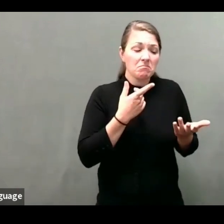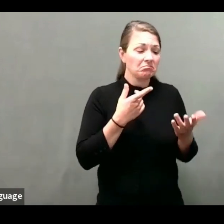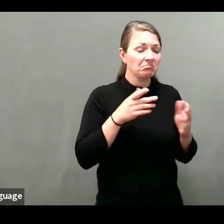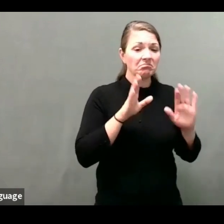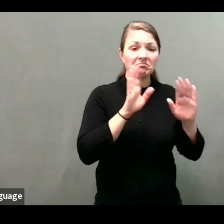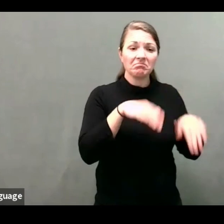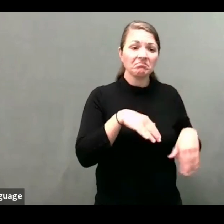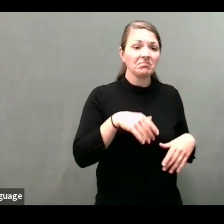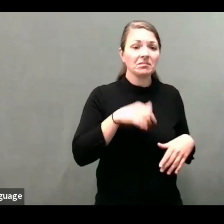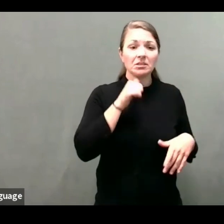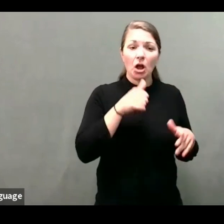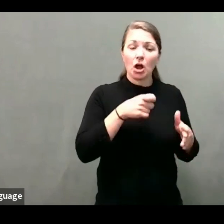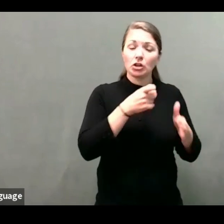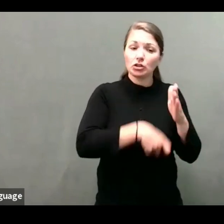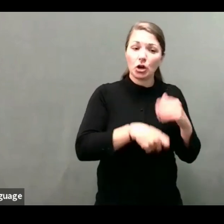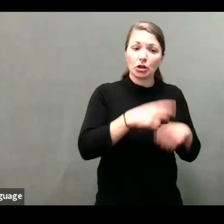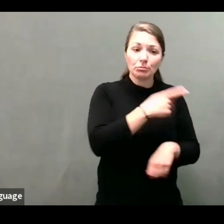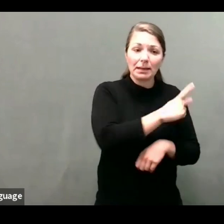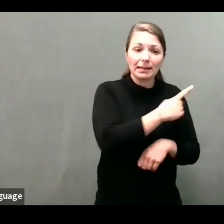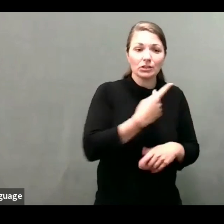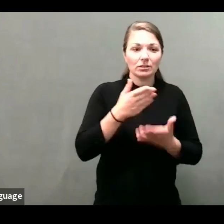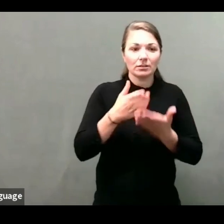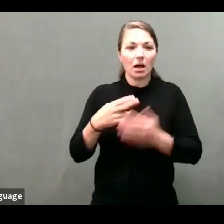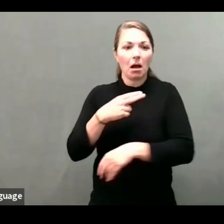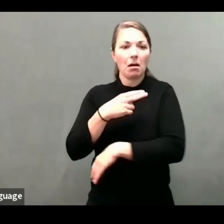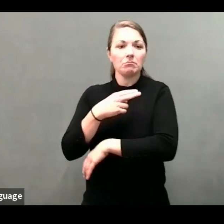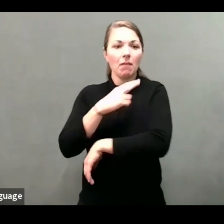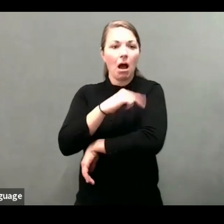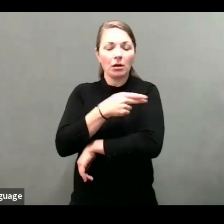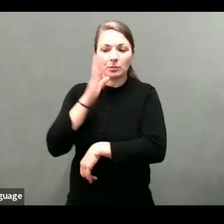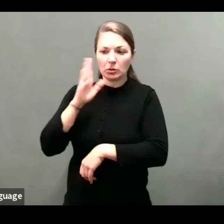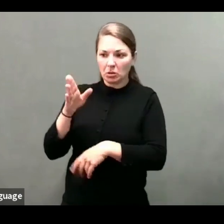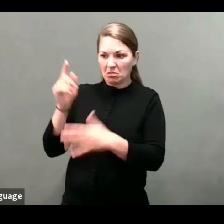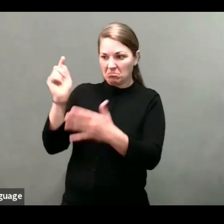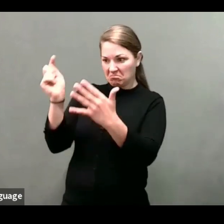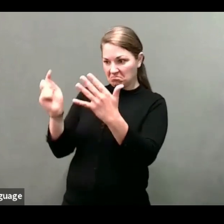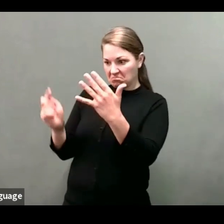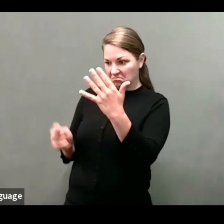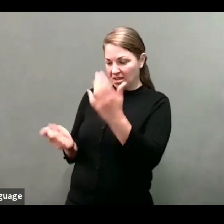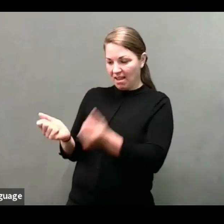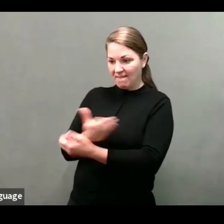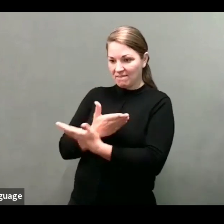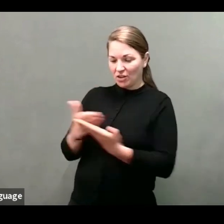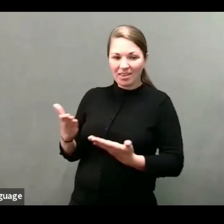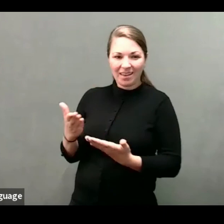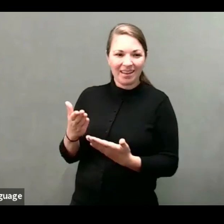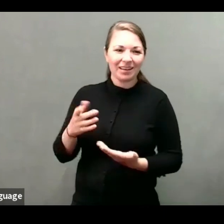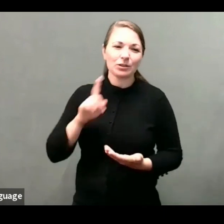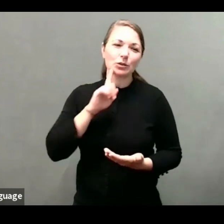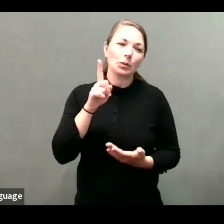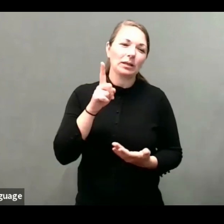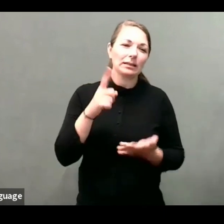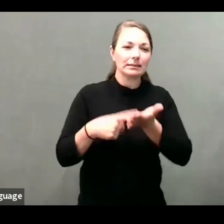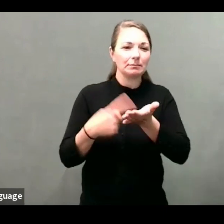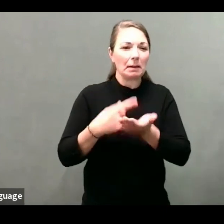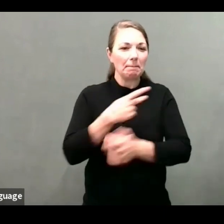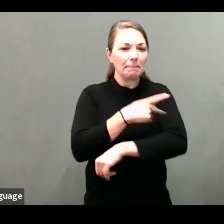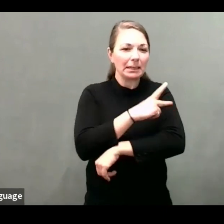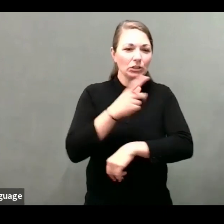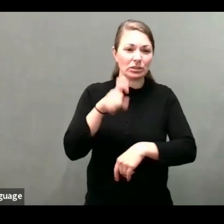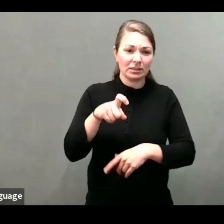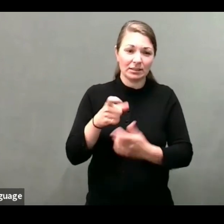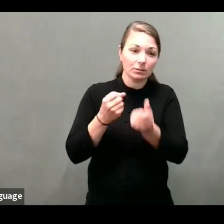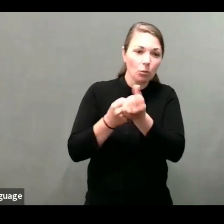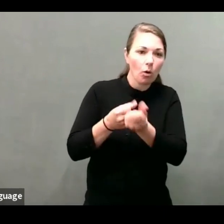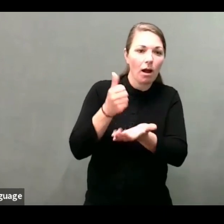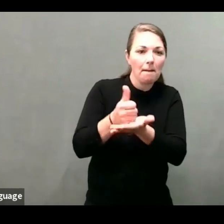technically covered elsewhere. That may just be something where the patient needs some support and some help around that. I wish